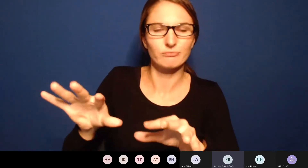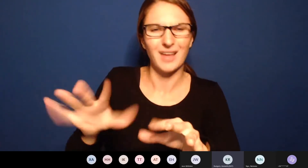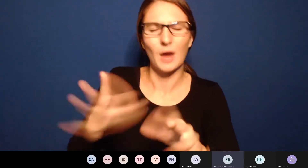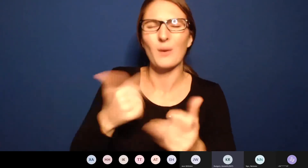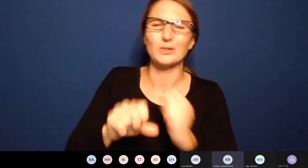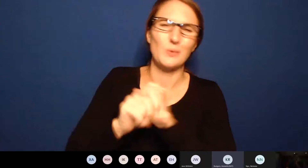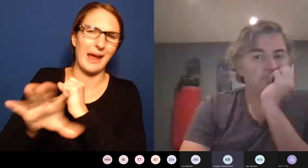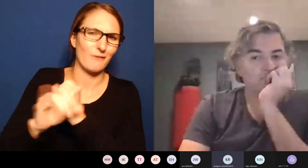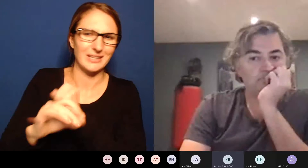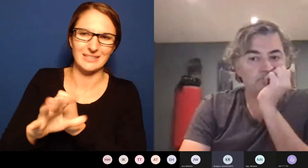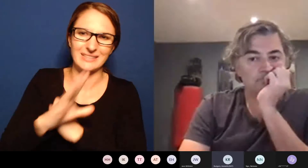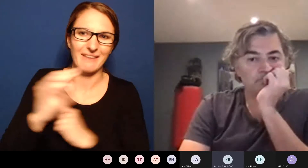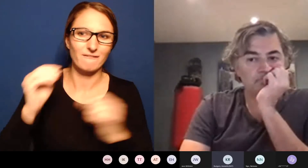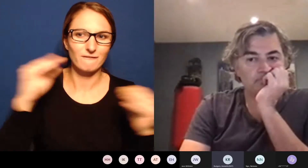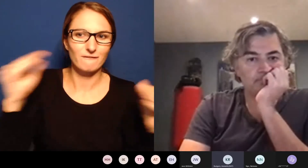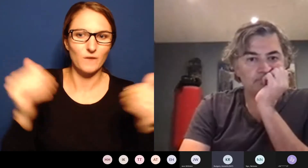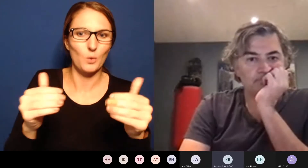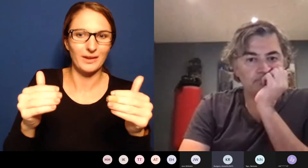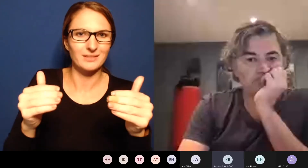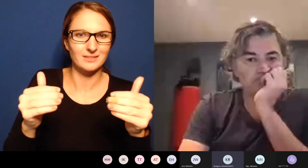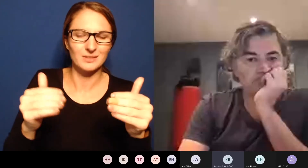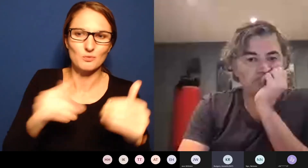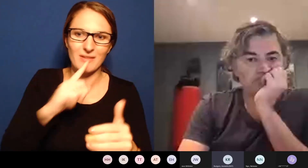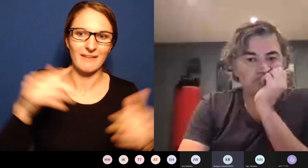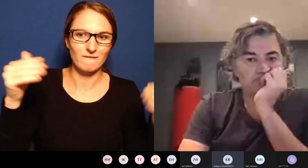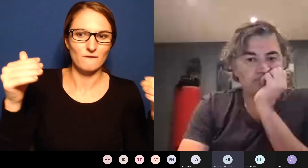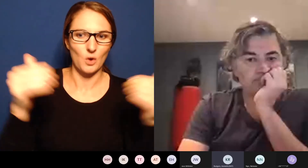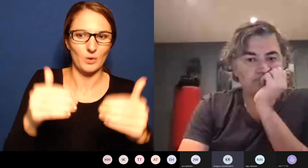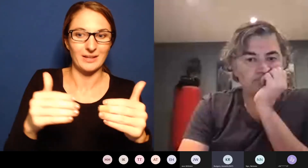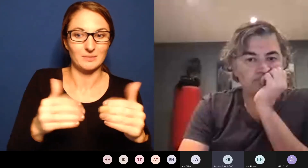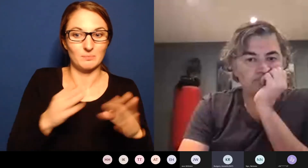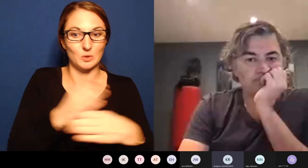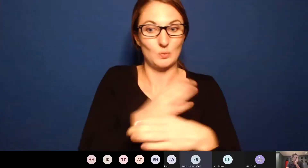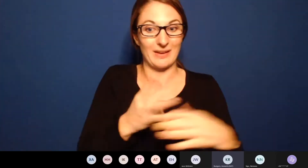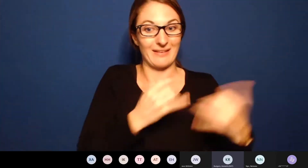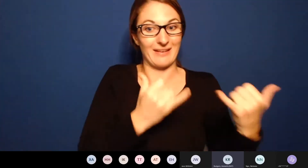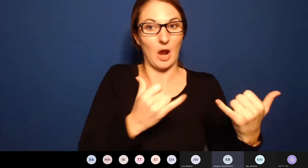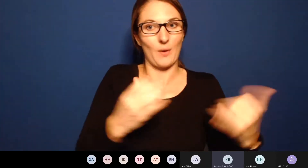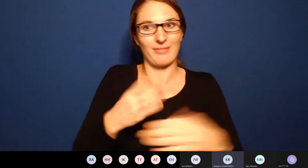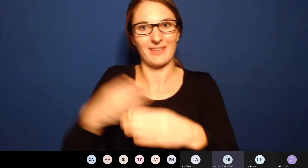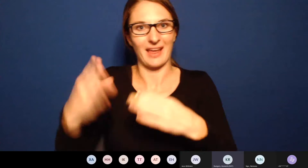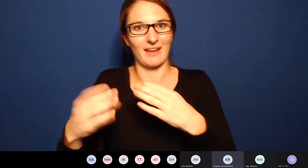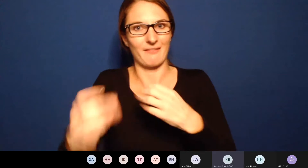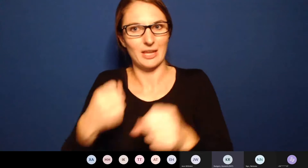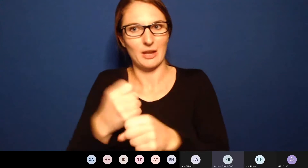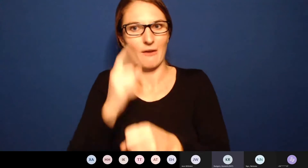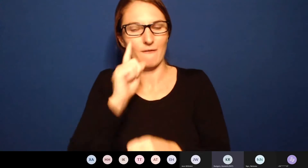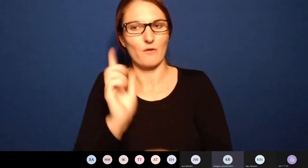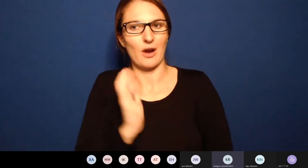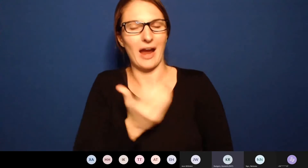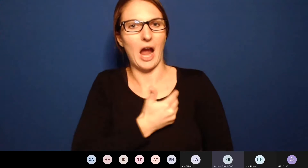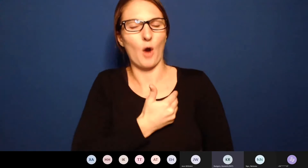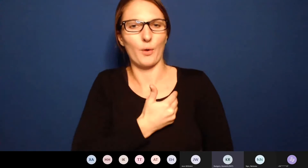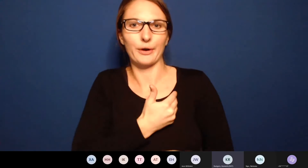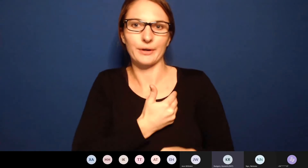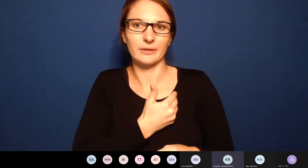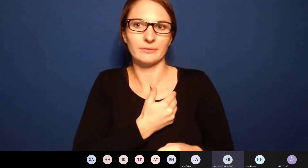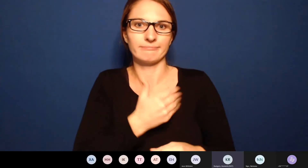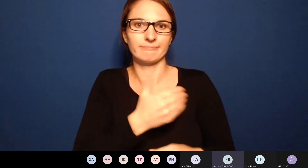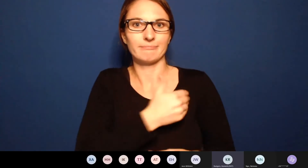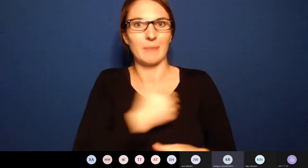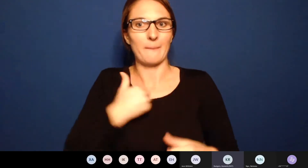to focus, concerted focus between now and the end of the year to get our membership built.